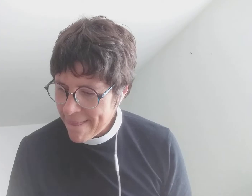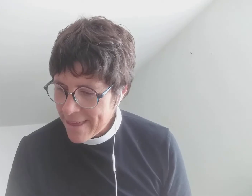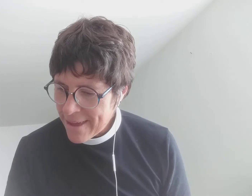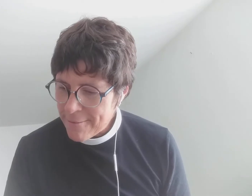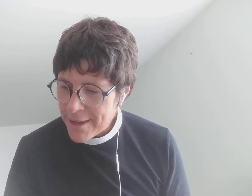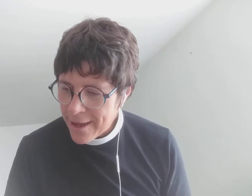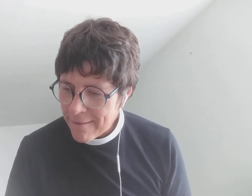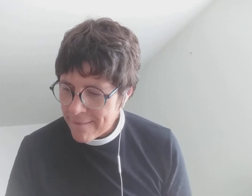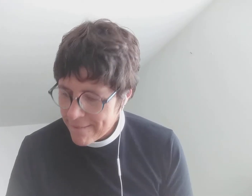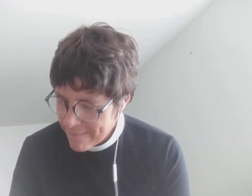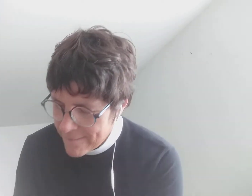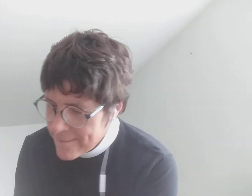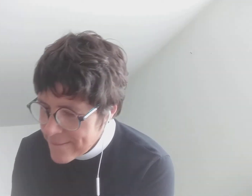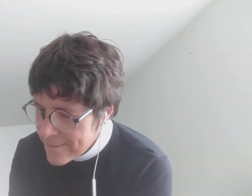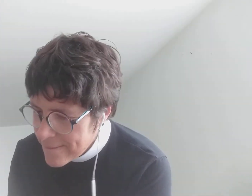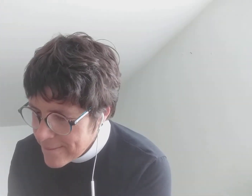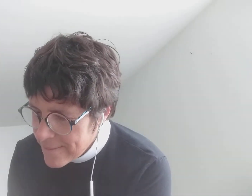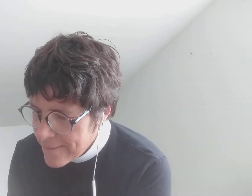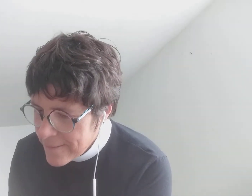Here we go.